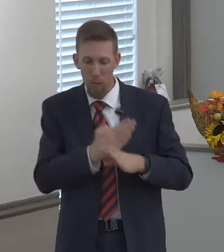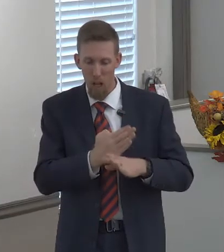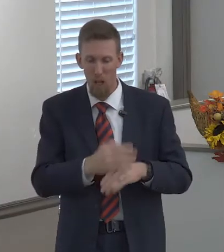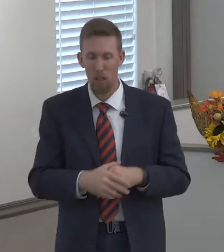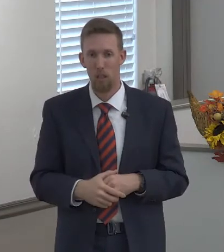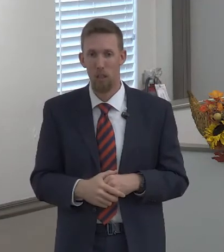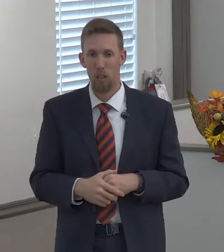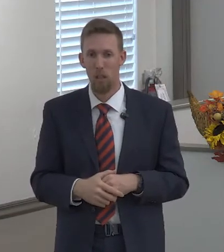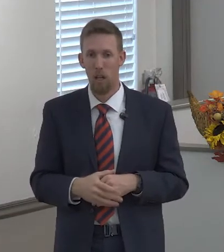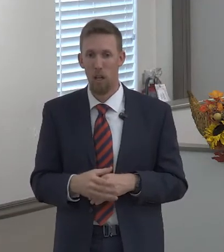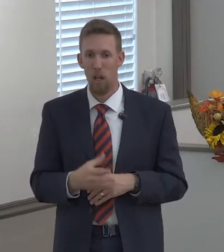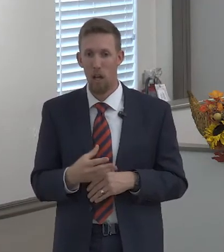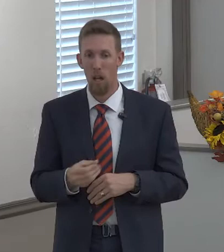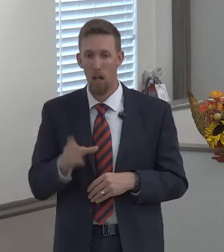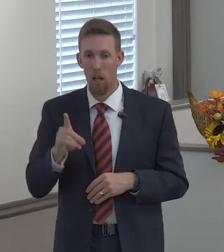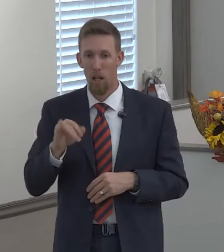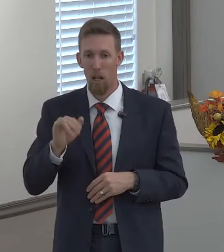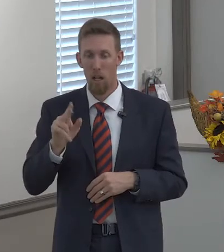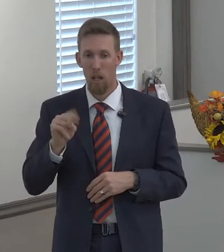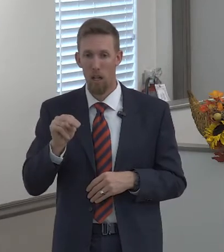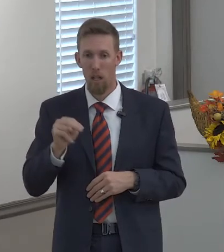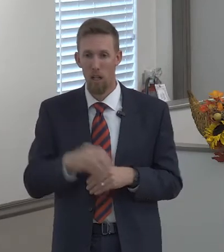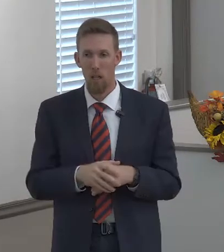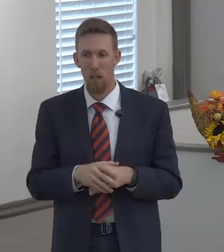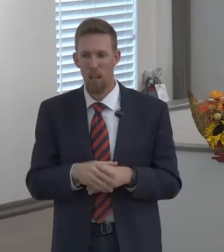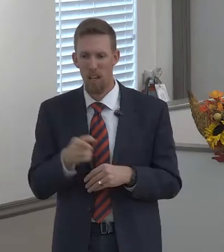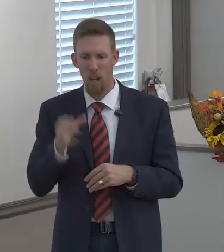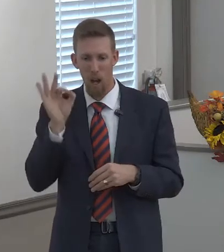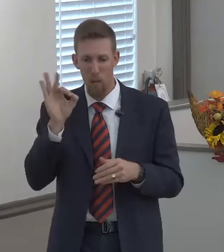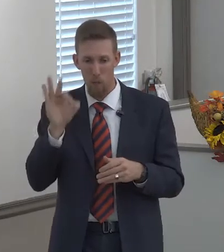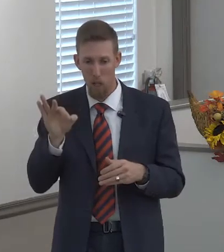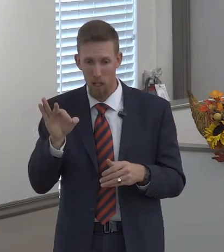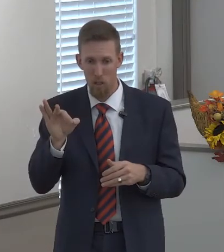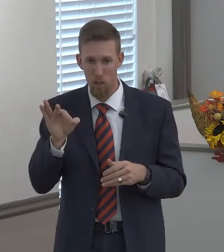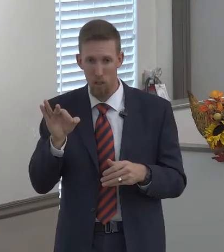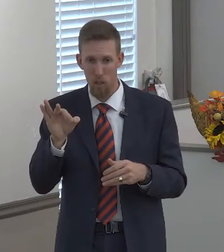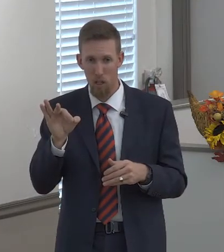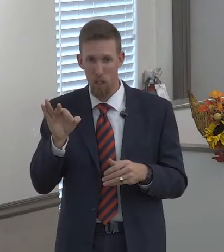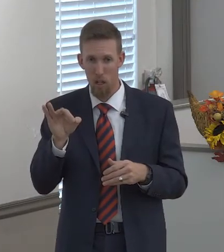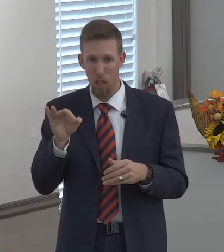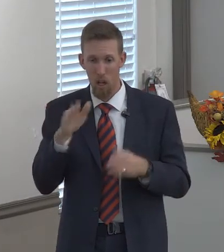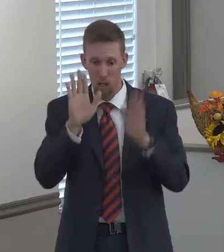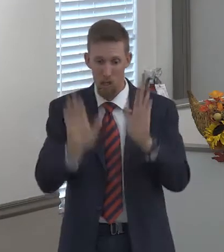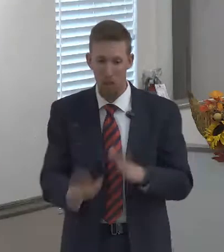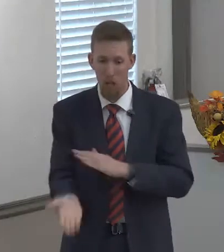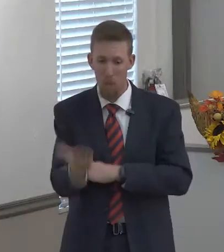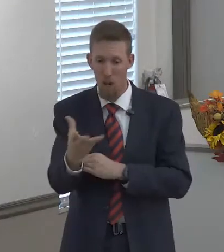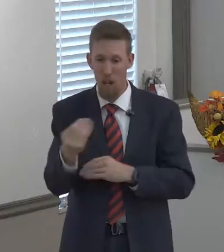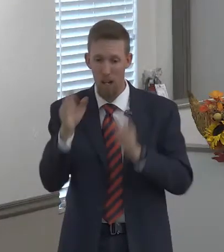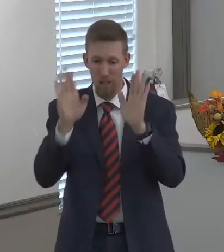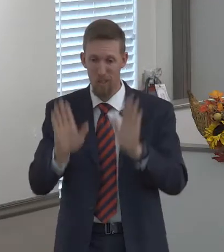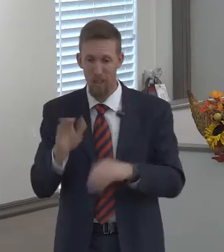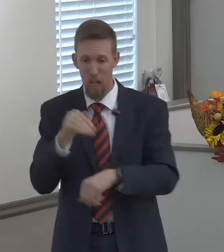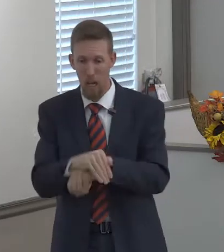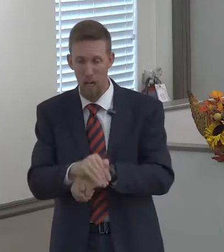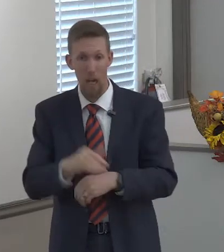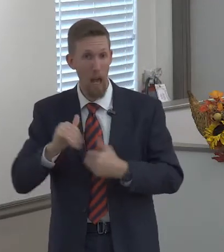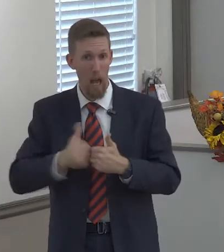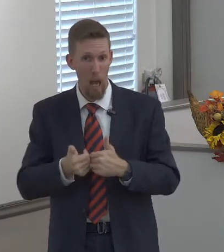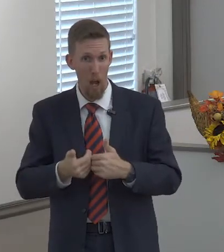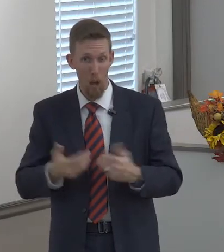was going into really very massive heart surgery. The doctor said